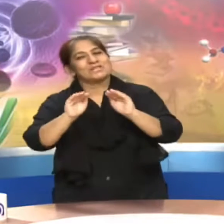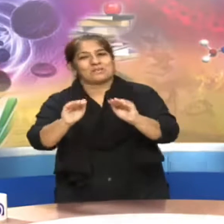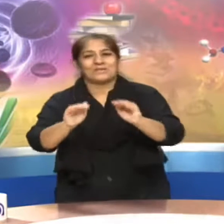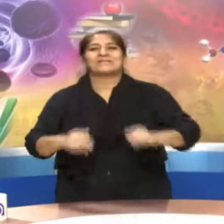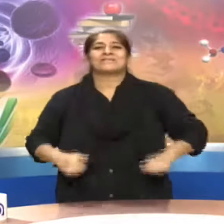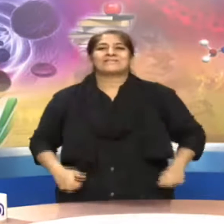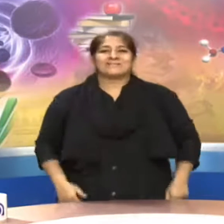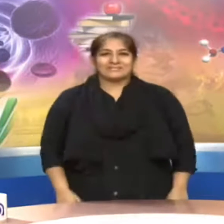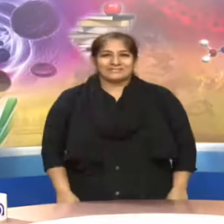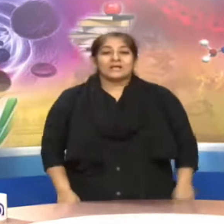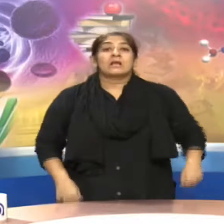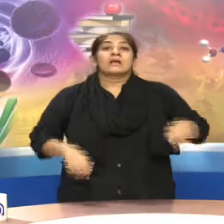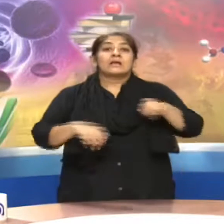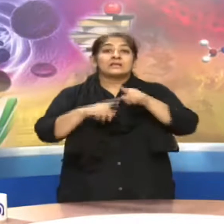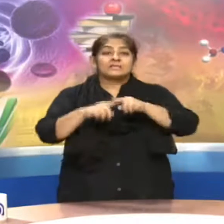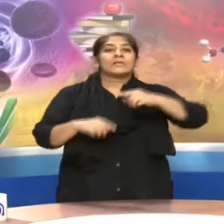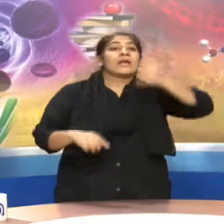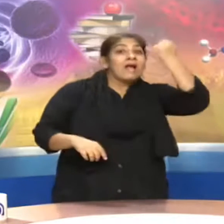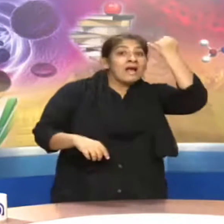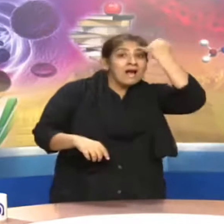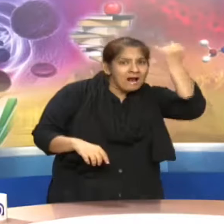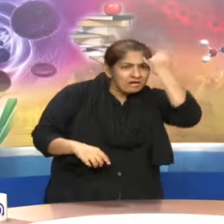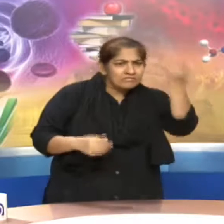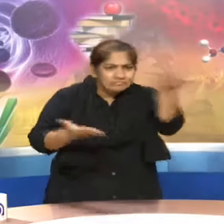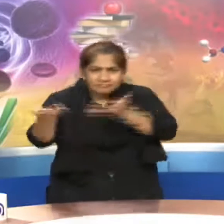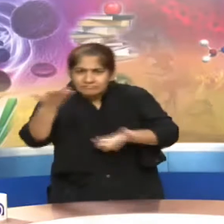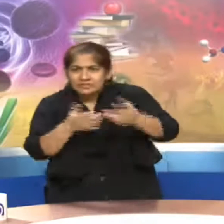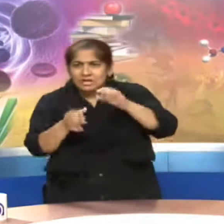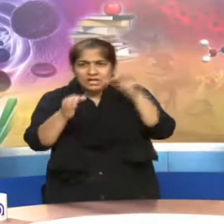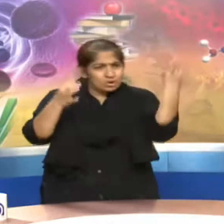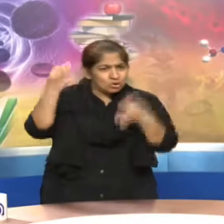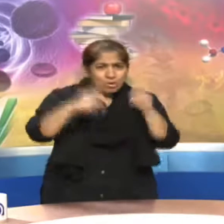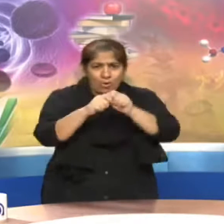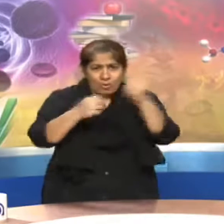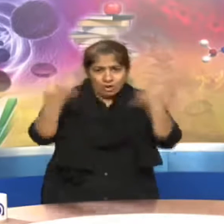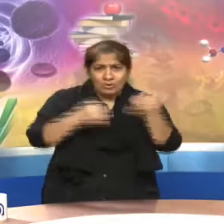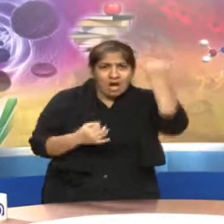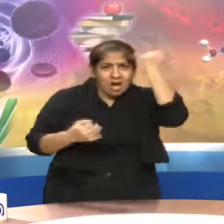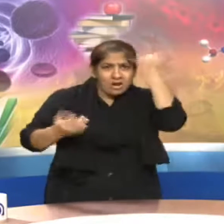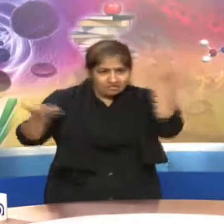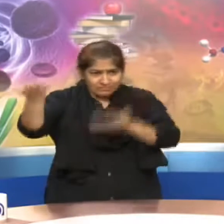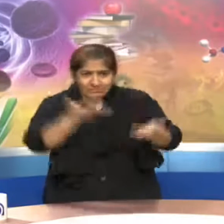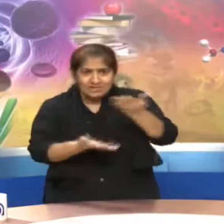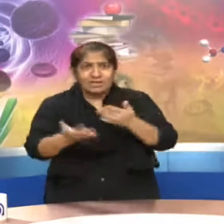we all are doing support. We are all supporting each other.